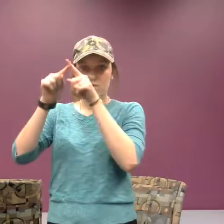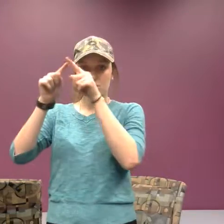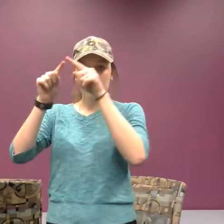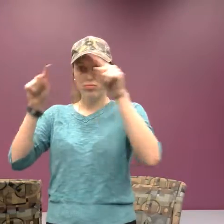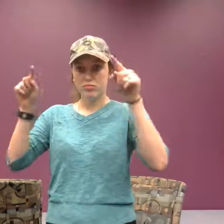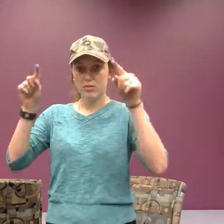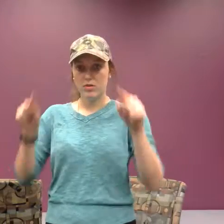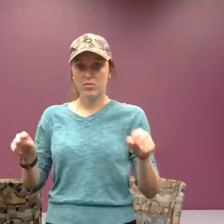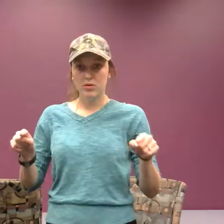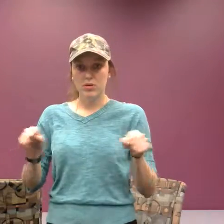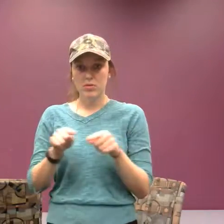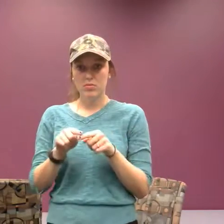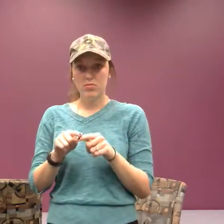is 16.